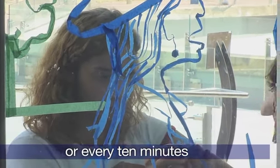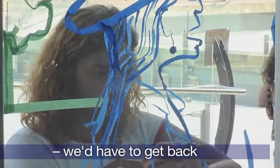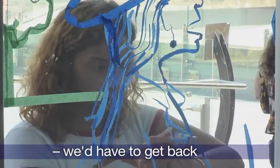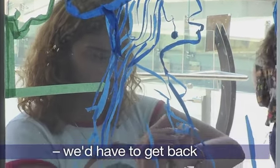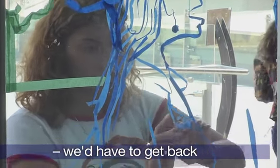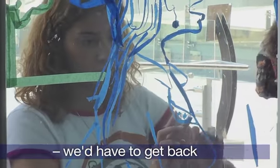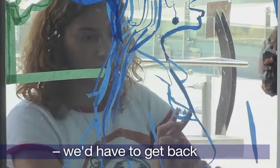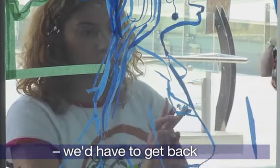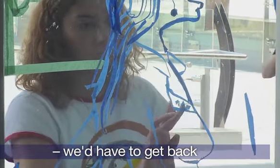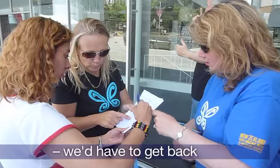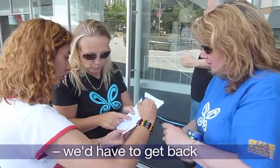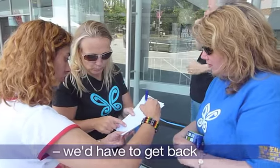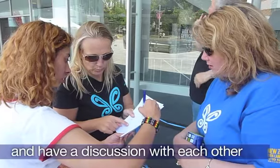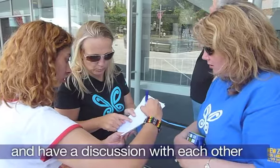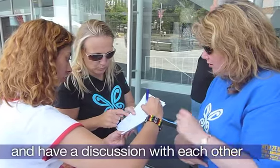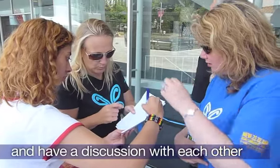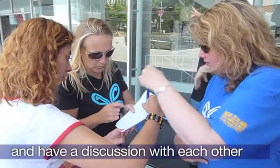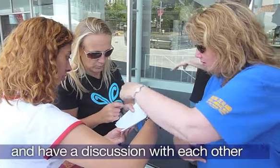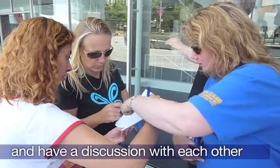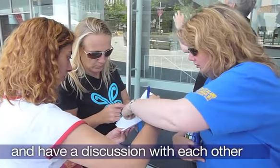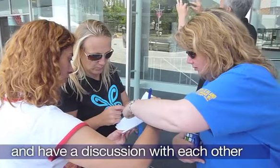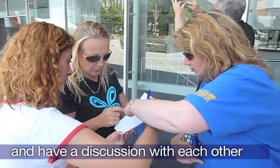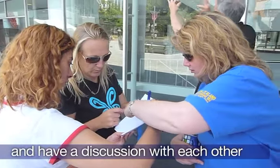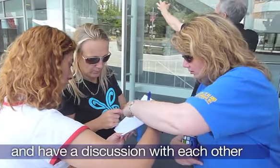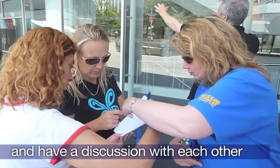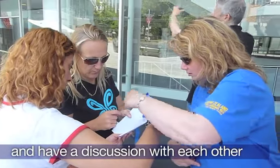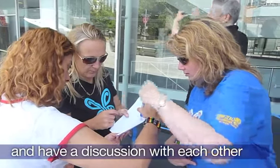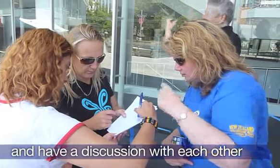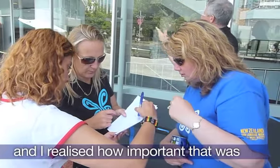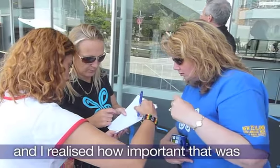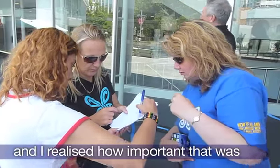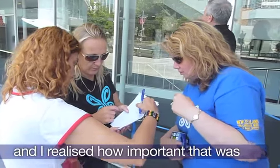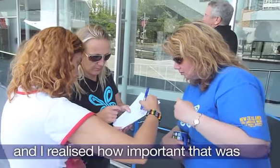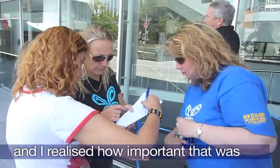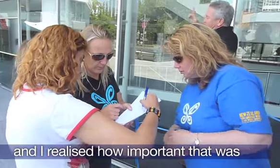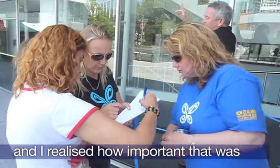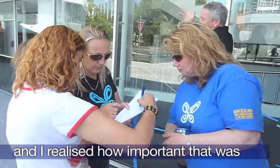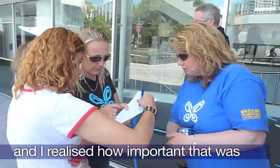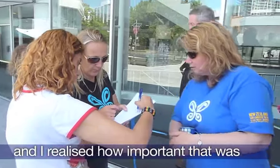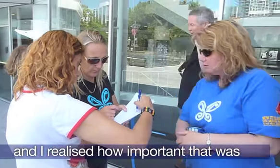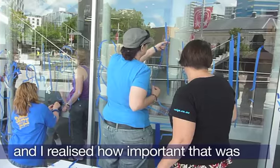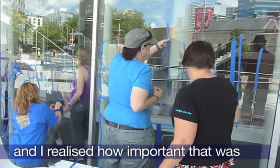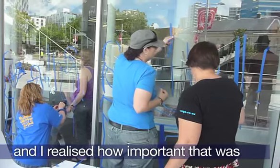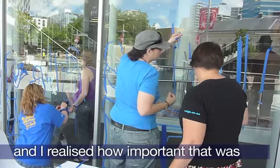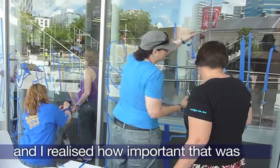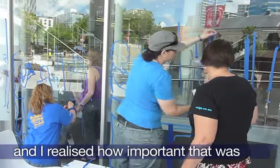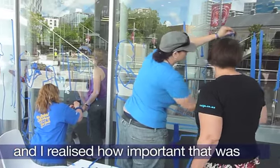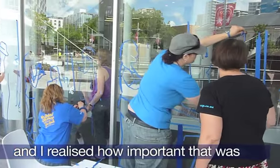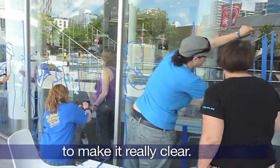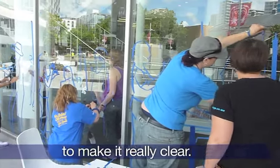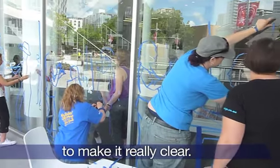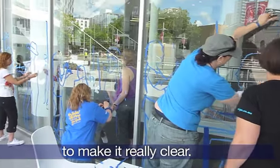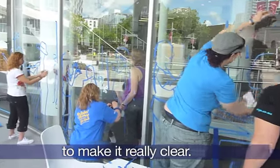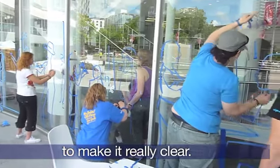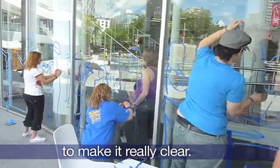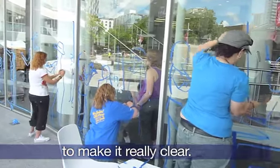so, every 10 minutes we'd have to get back and have a discussion with each other, and I realised how important that was to make it really clear. So